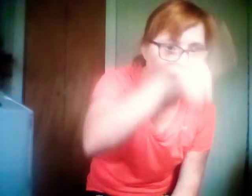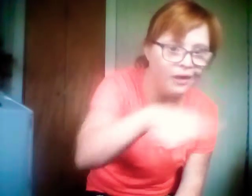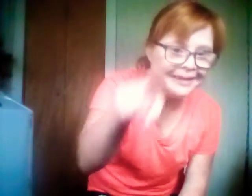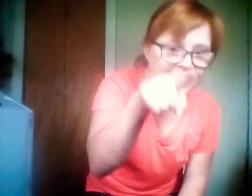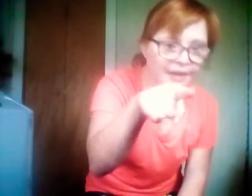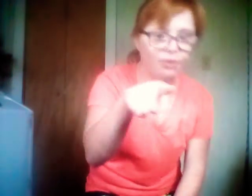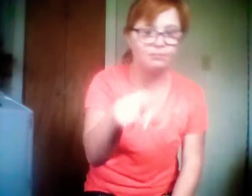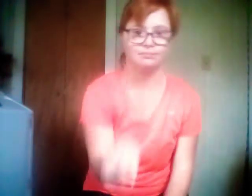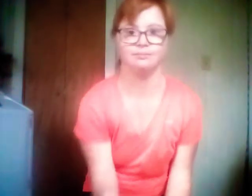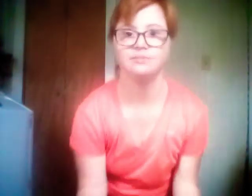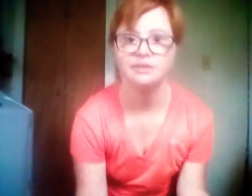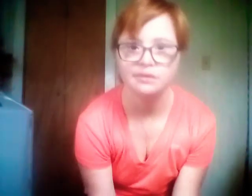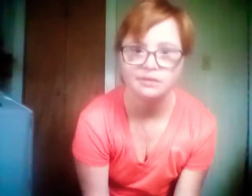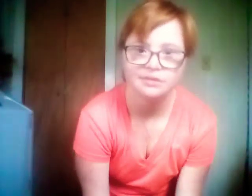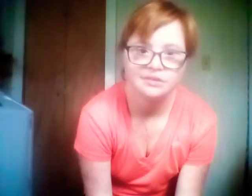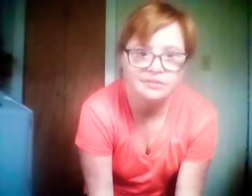On heel. So